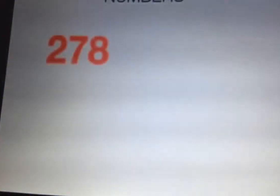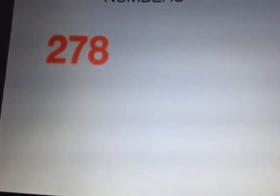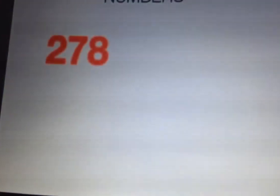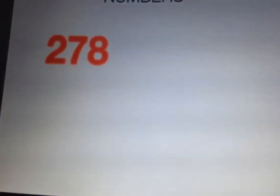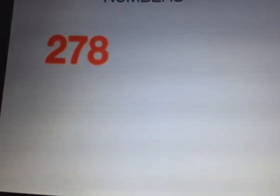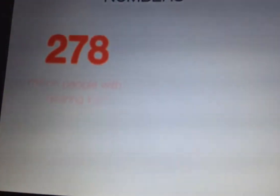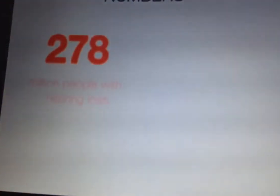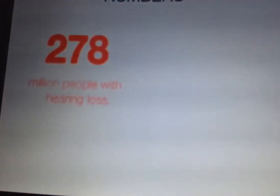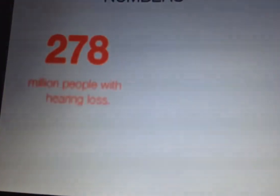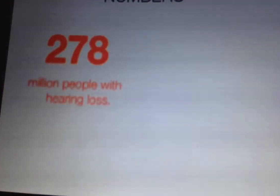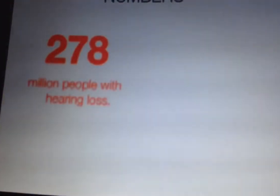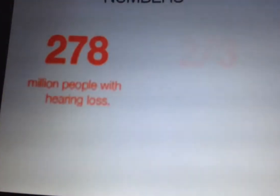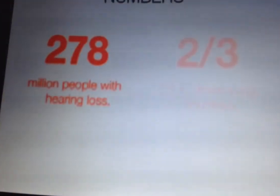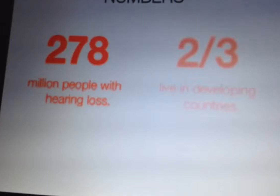So now I'm going to show you the numbers of our vision.